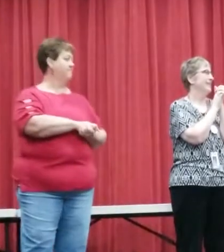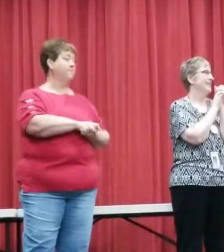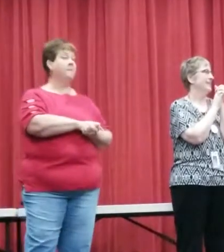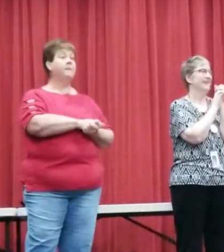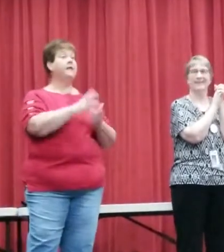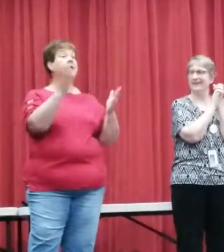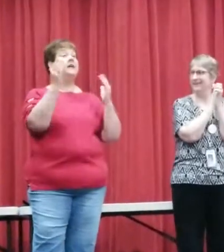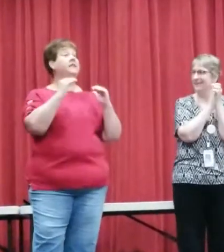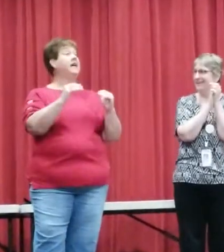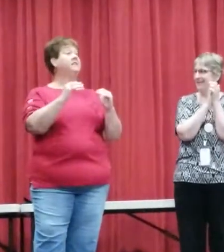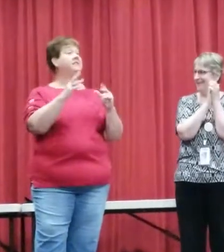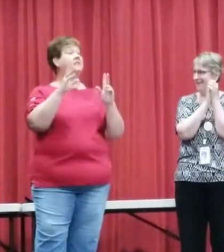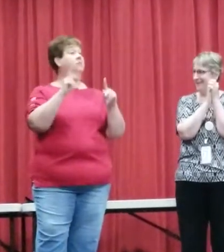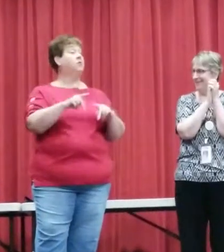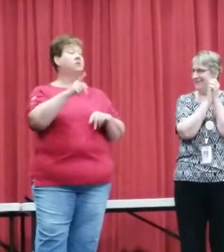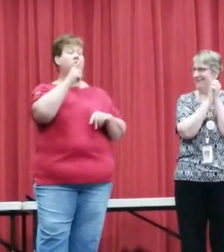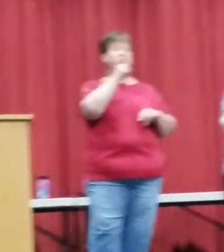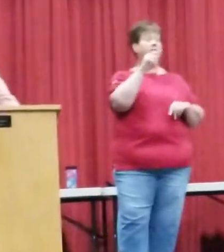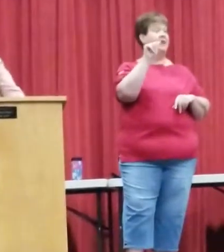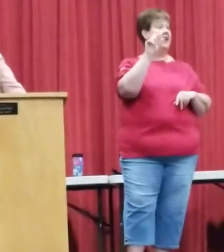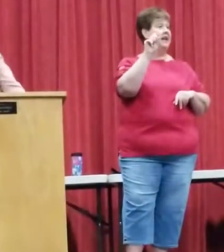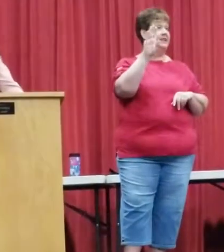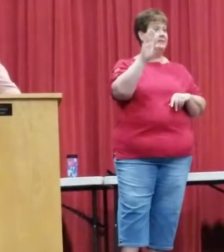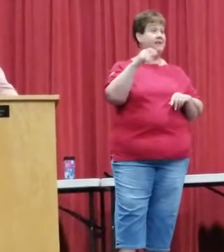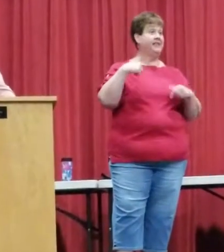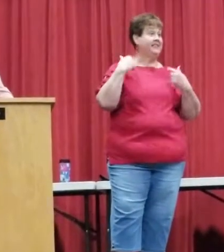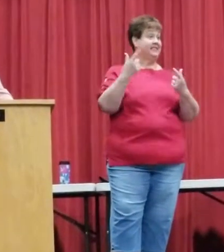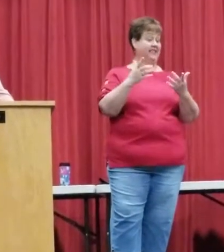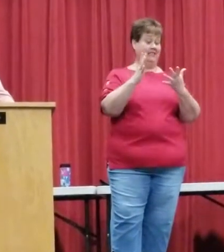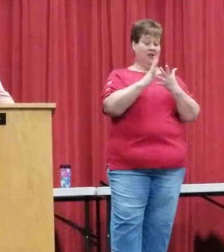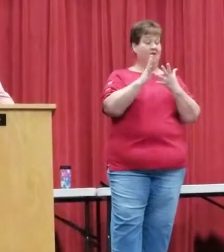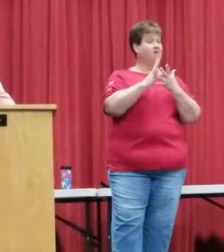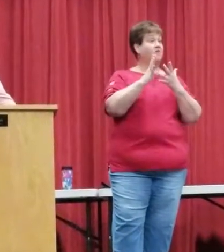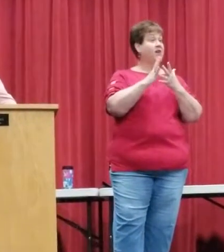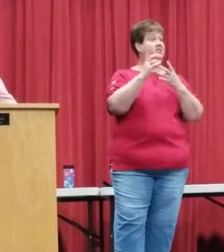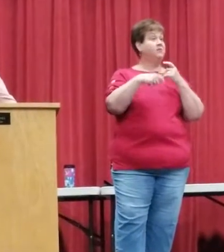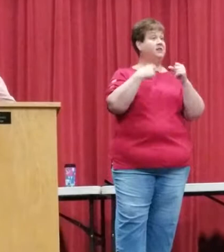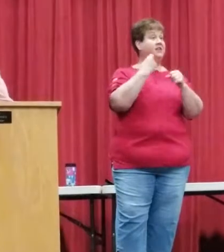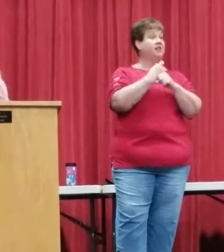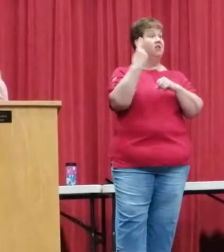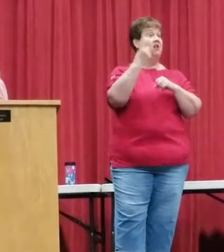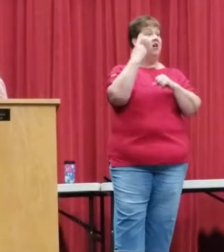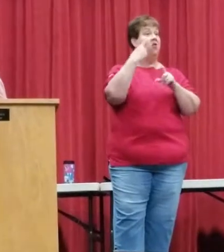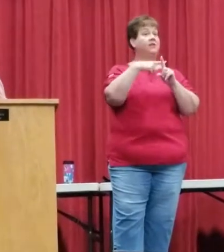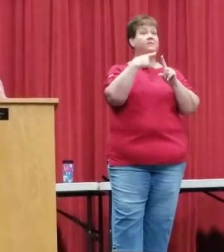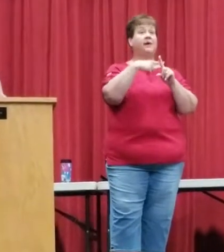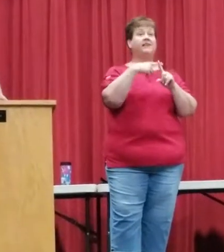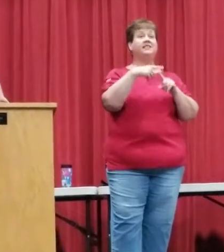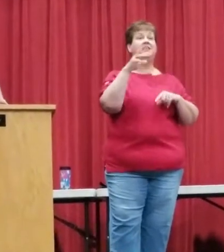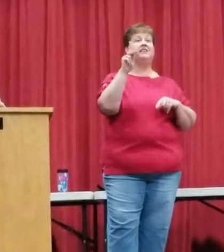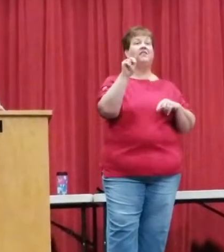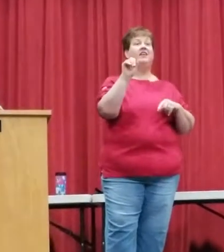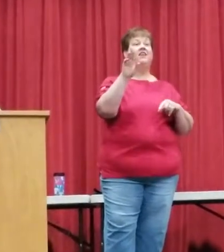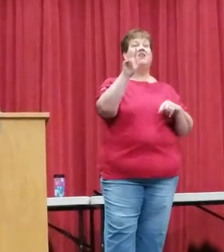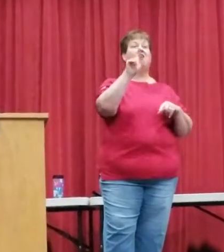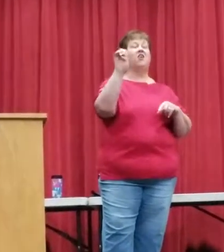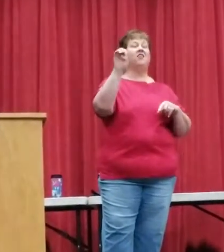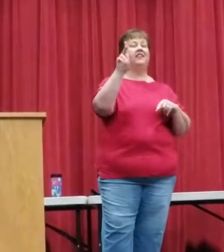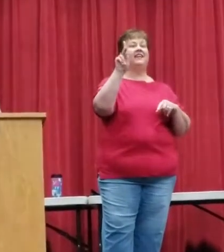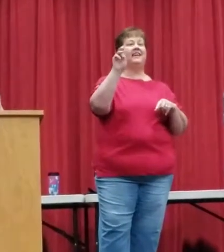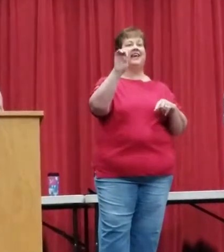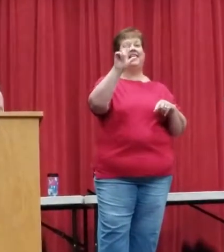This next one is a person who's been in ASB since freshman year, and she always has a positive attitude. Carly Kellogg.